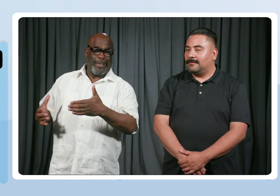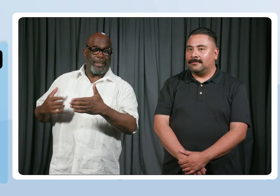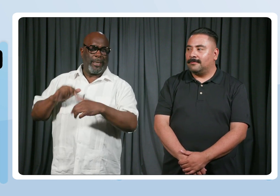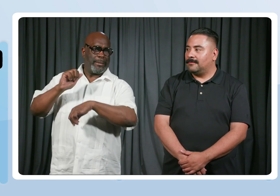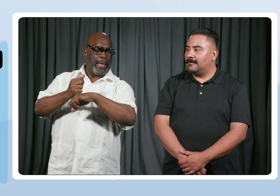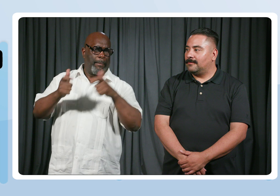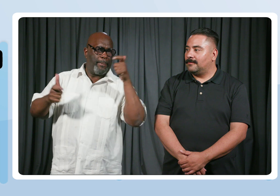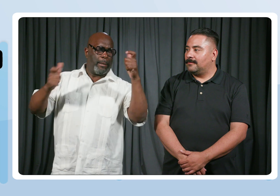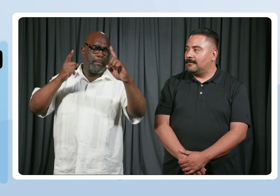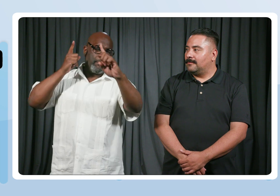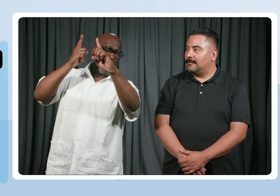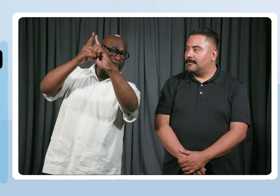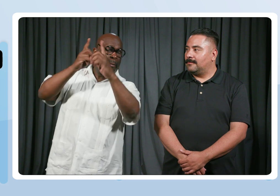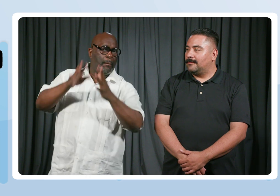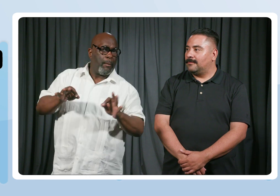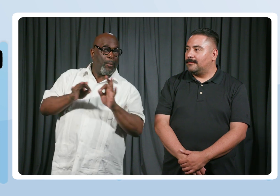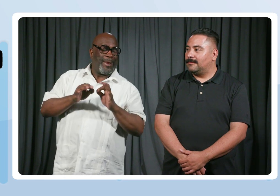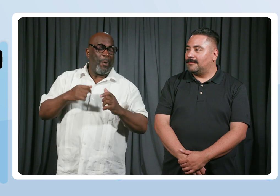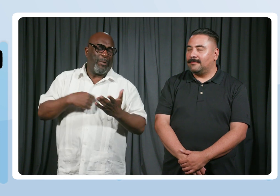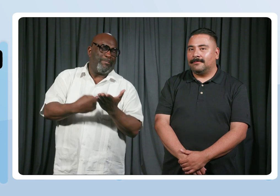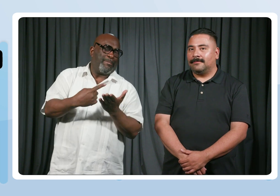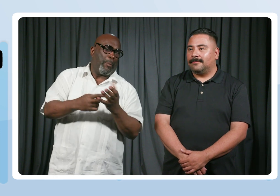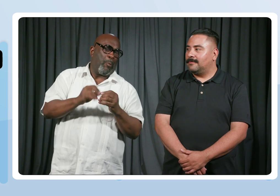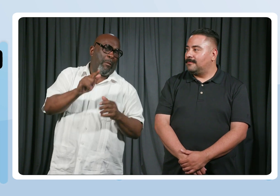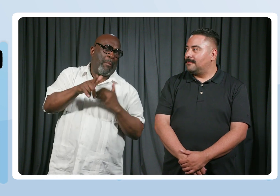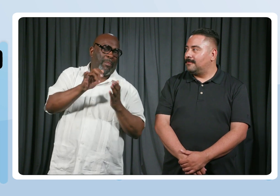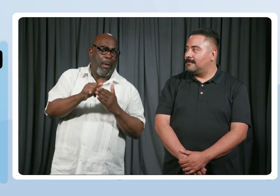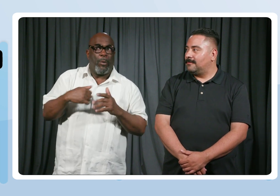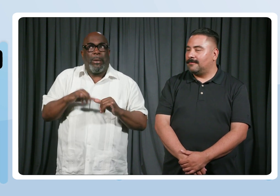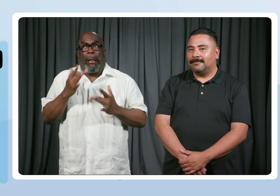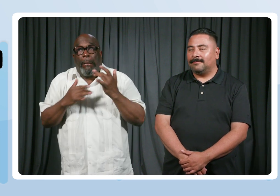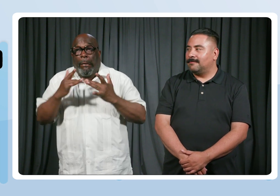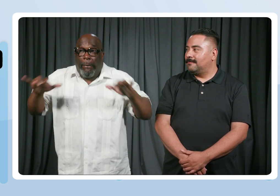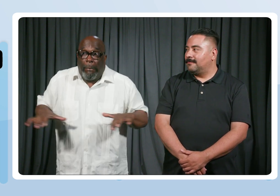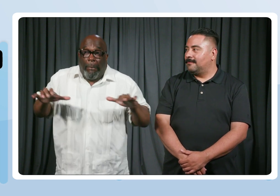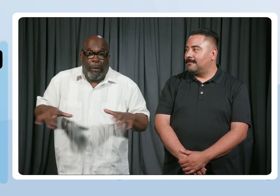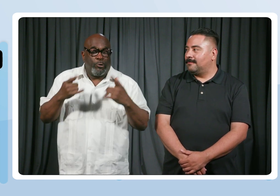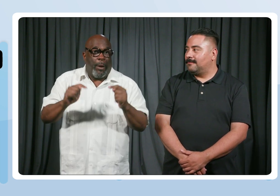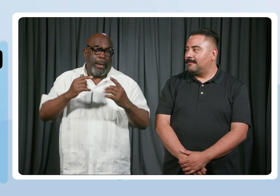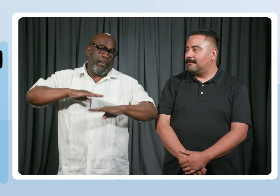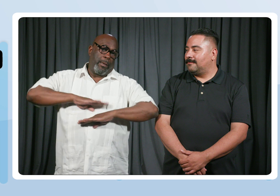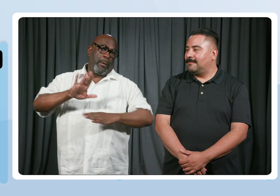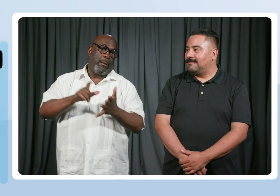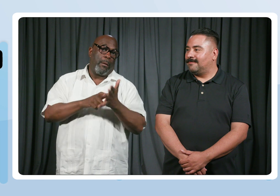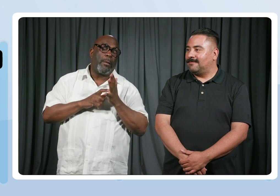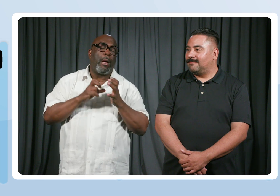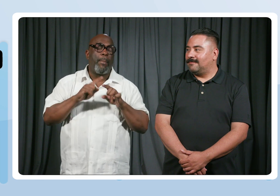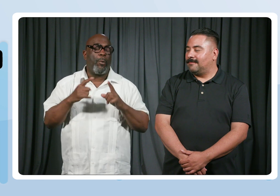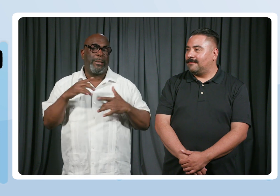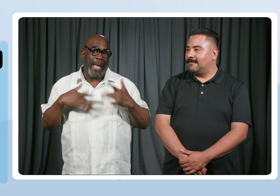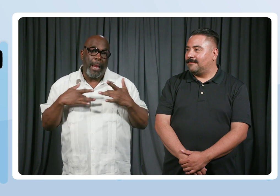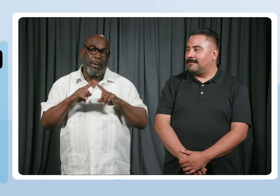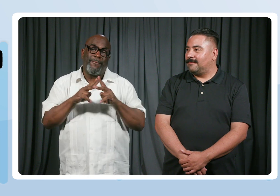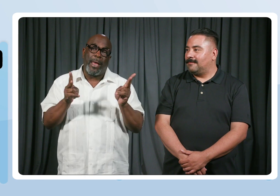let Tamika talk about that big goal that, we're trying really desperately to meet, and we're going to need everybody's help to do it. We're excited to do it, but it's